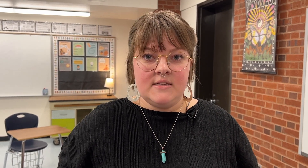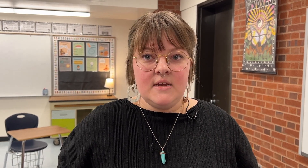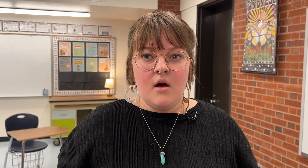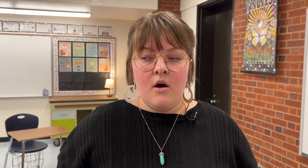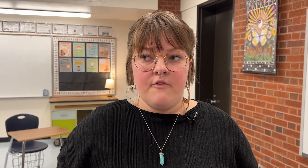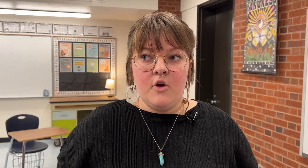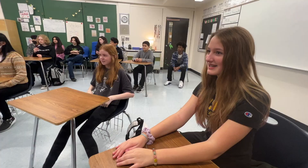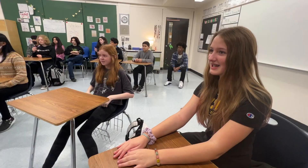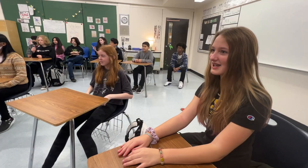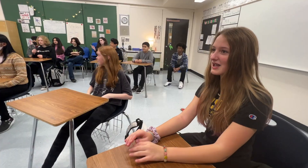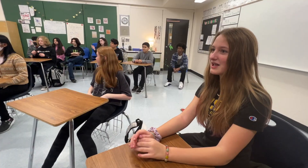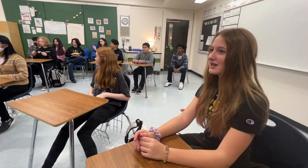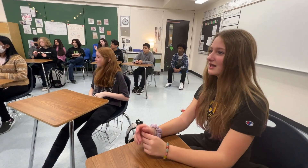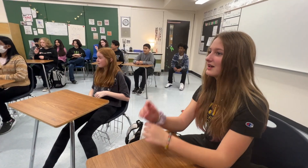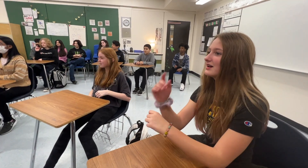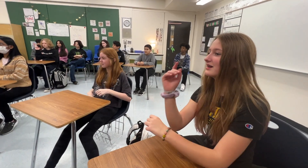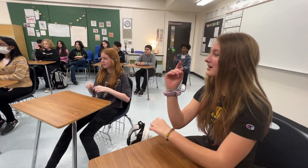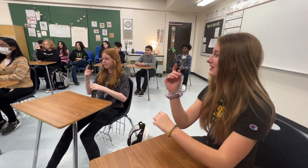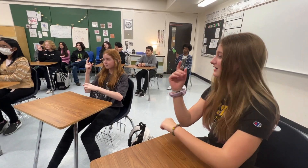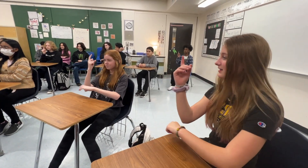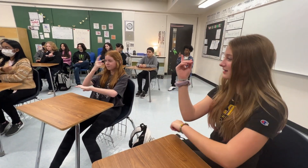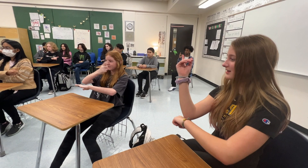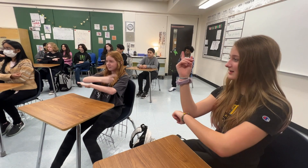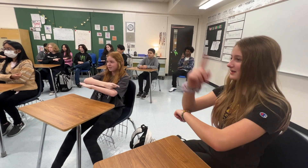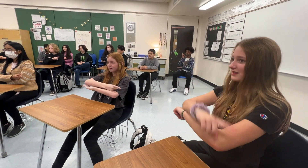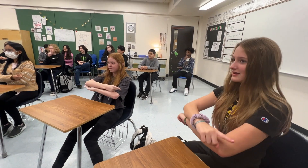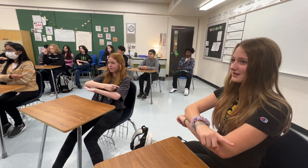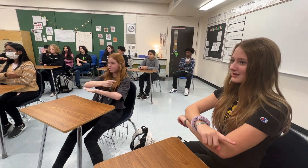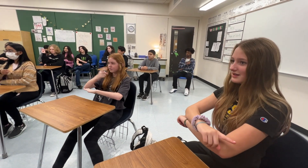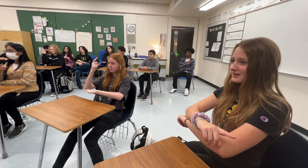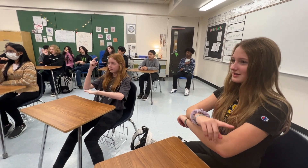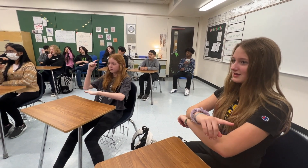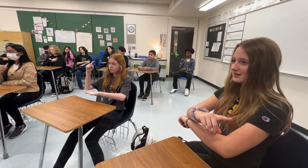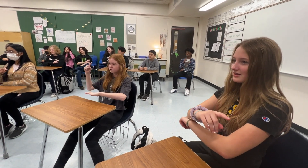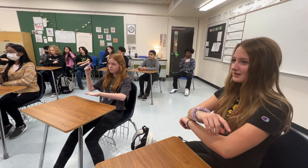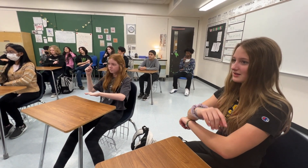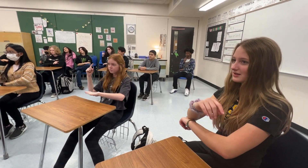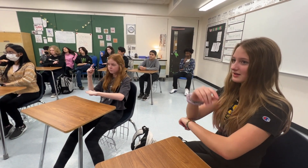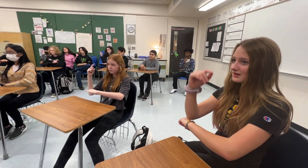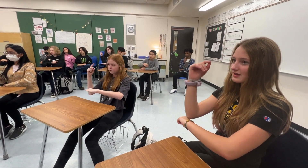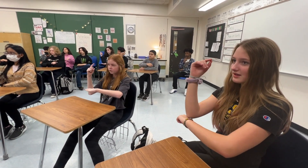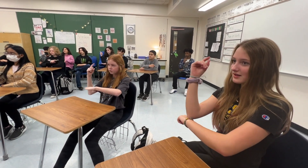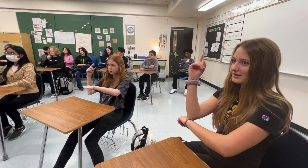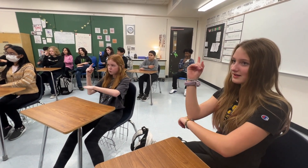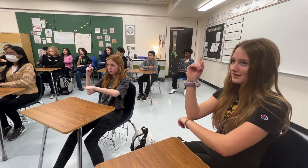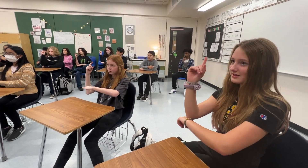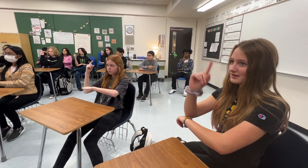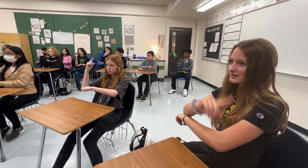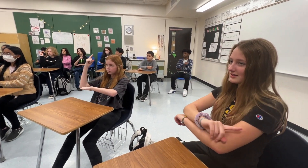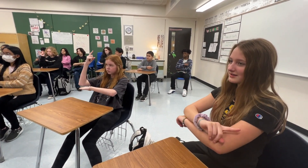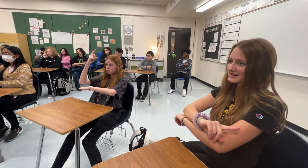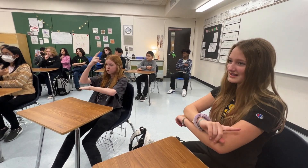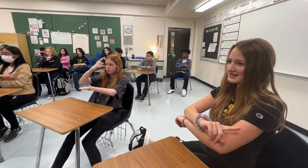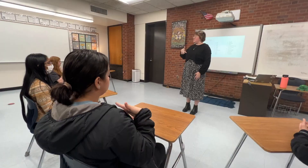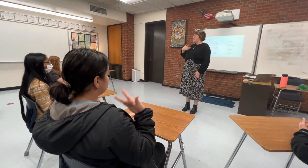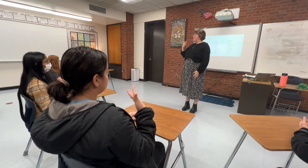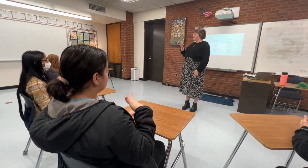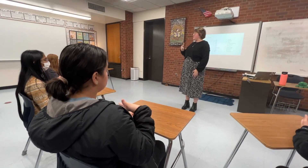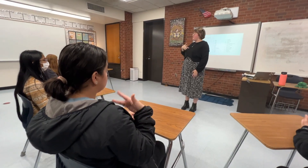of what life is like for deaf people as much as they could and to really respect the culture because